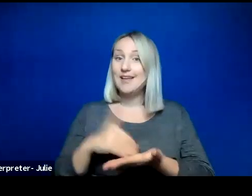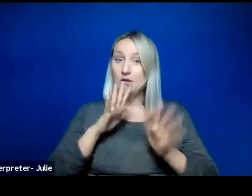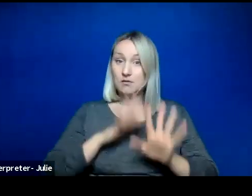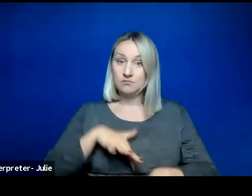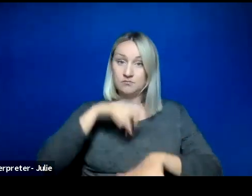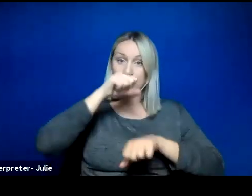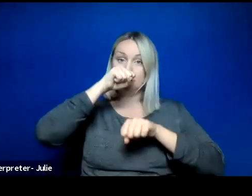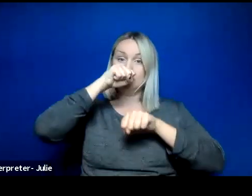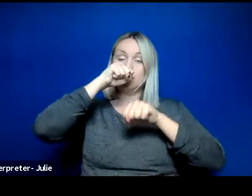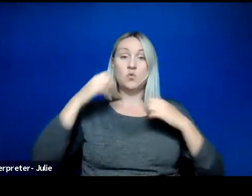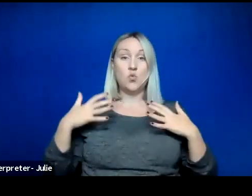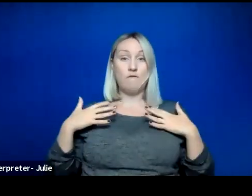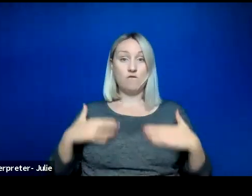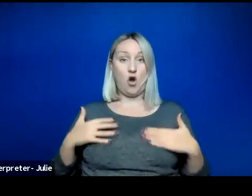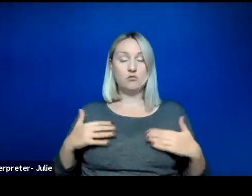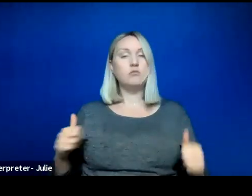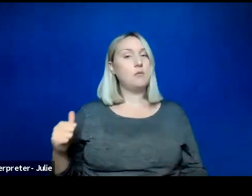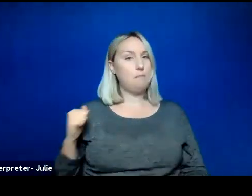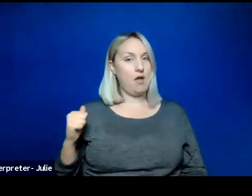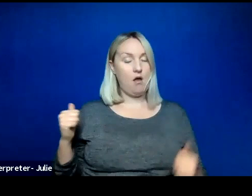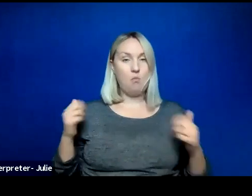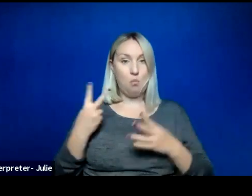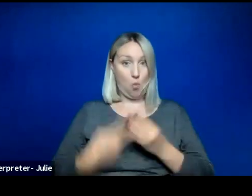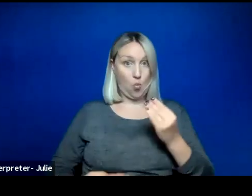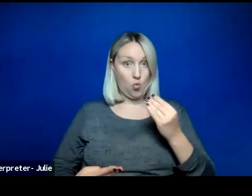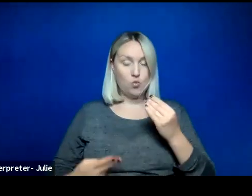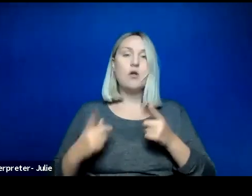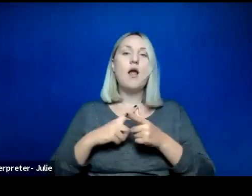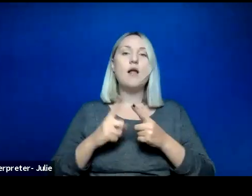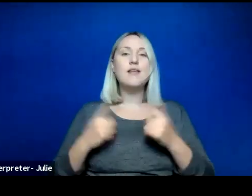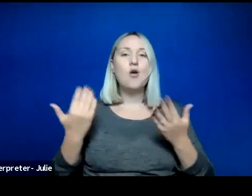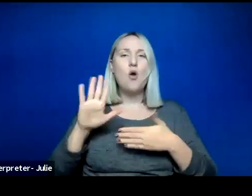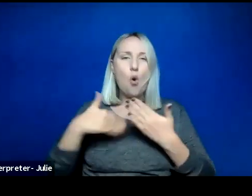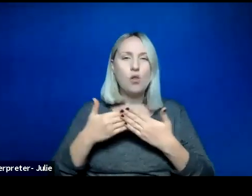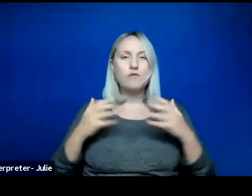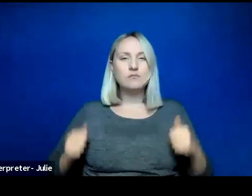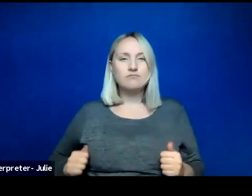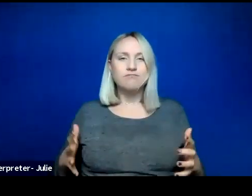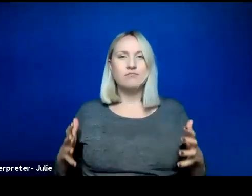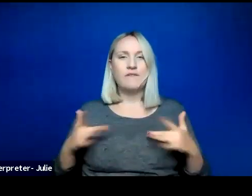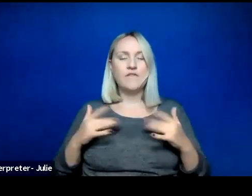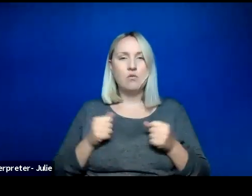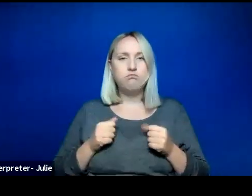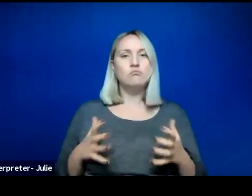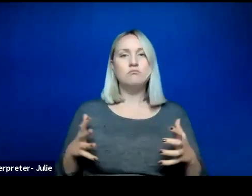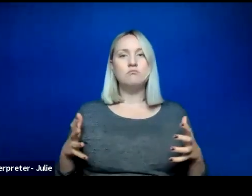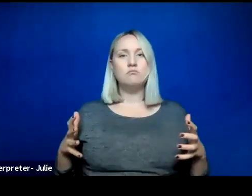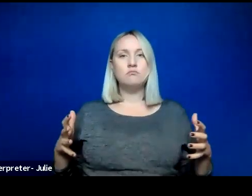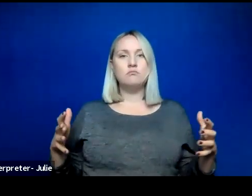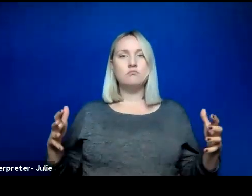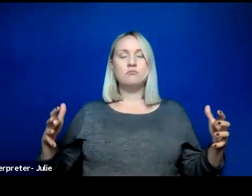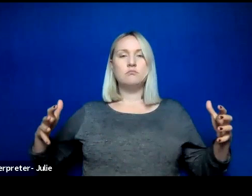the front and the back. And now also the sides. Expand your side ribs to the right and